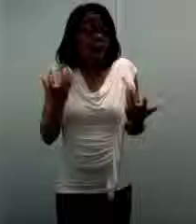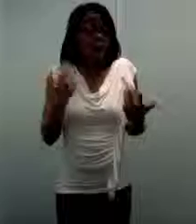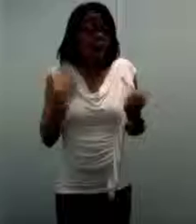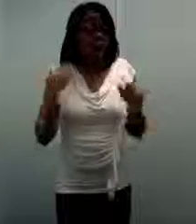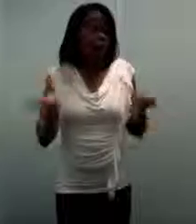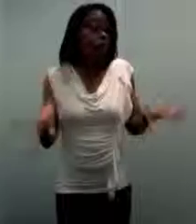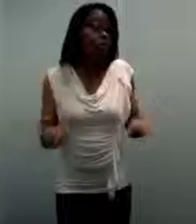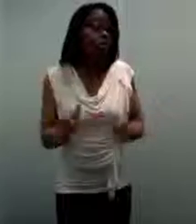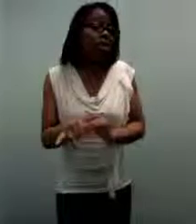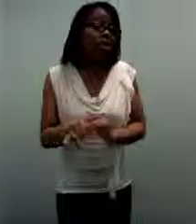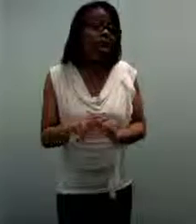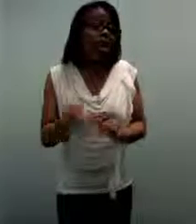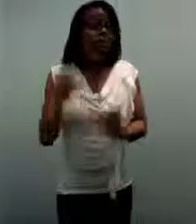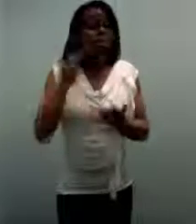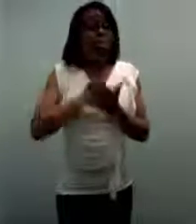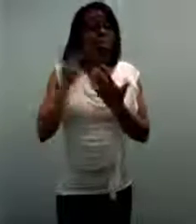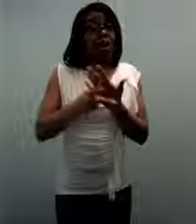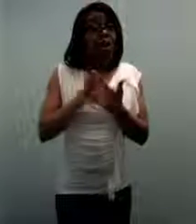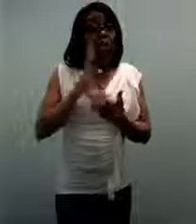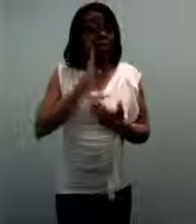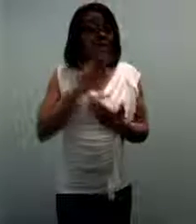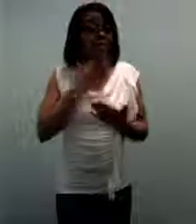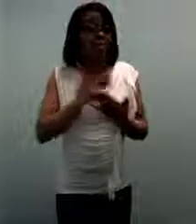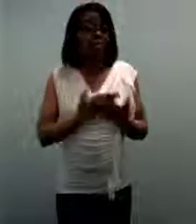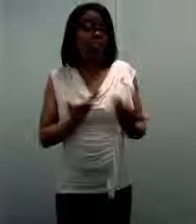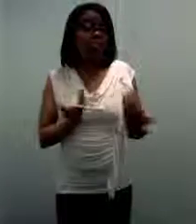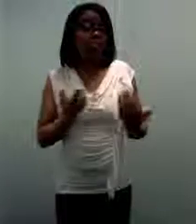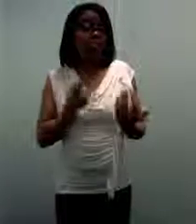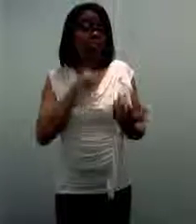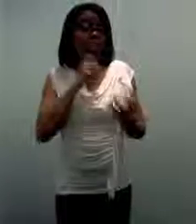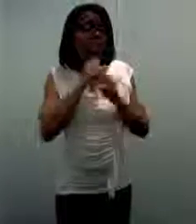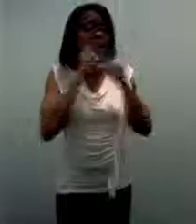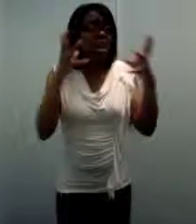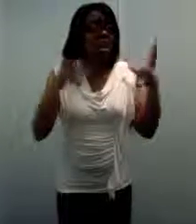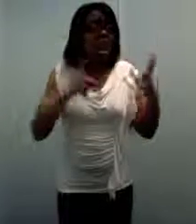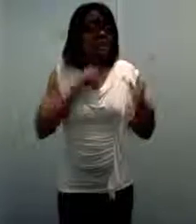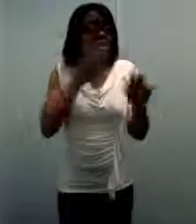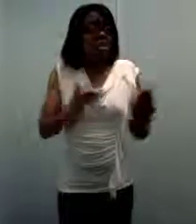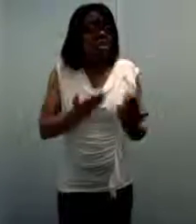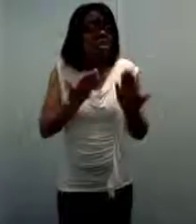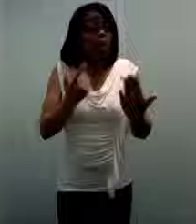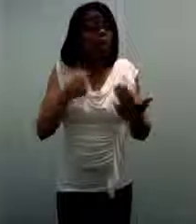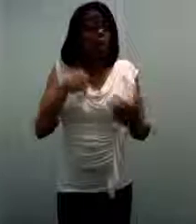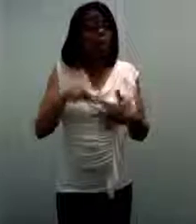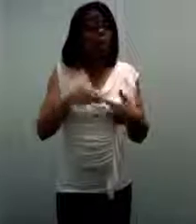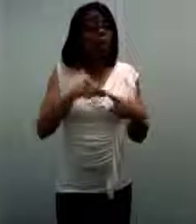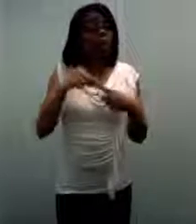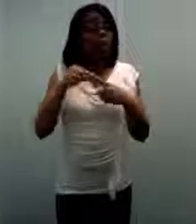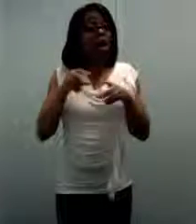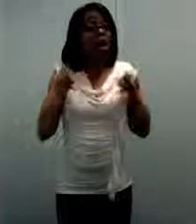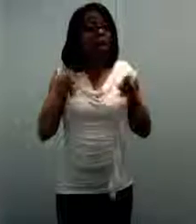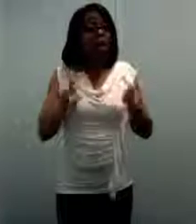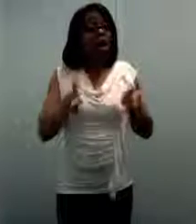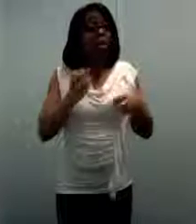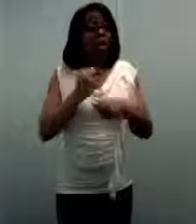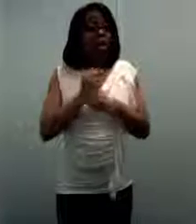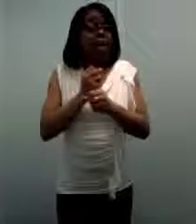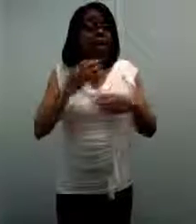we should be doing that. So to be clear, what I really am suggesting here is we have a unique opportunity to make math both more